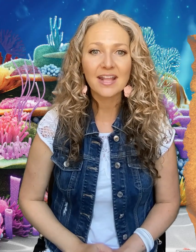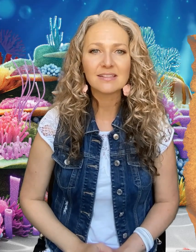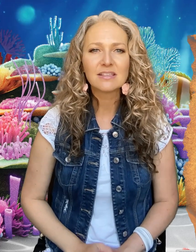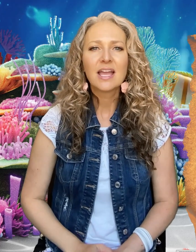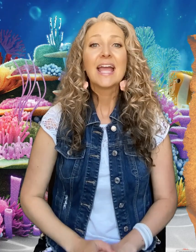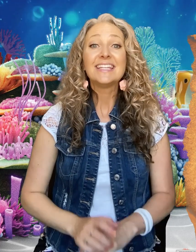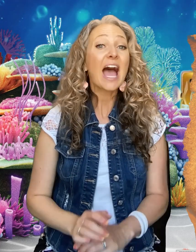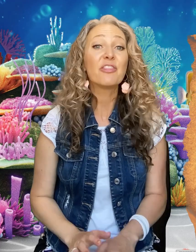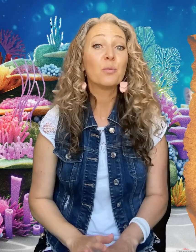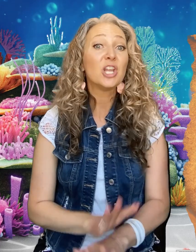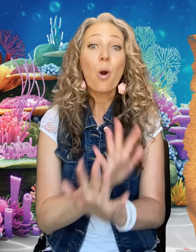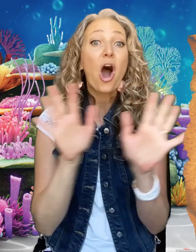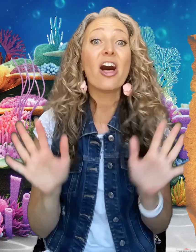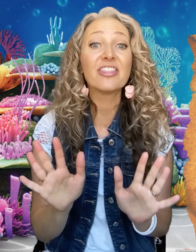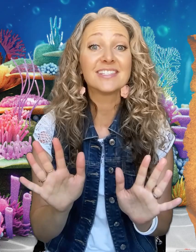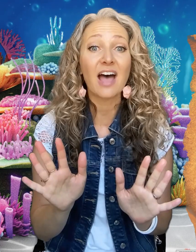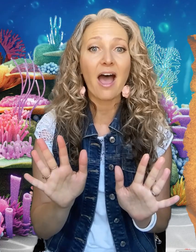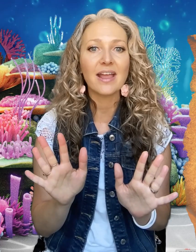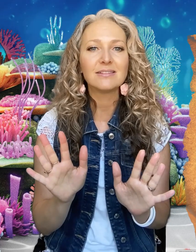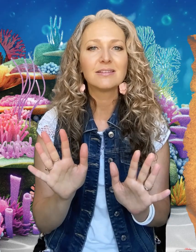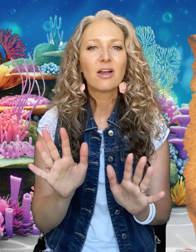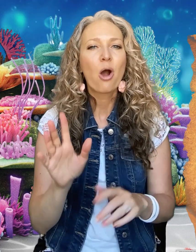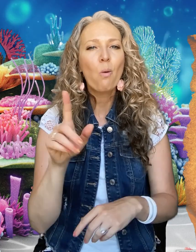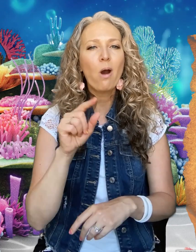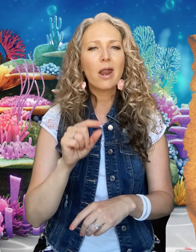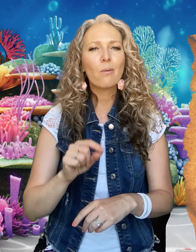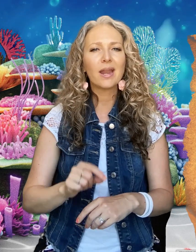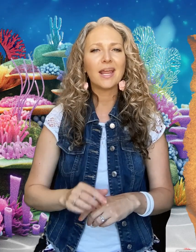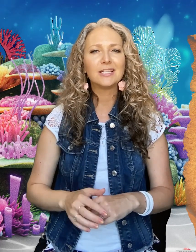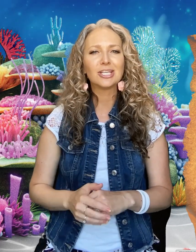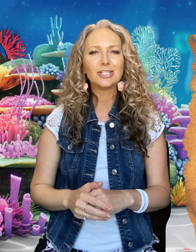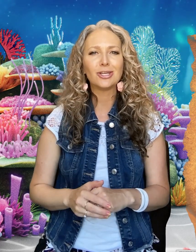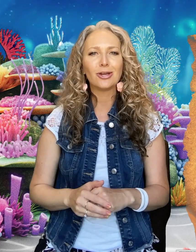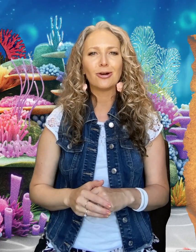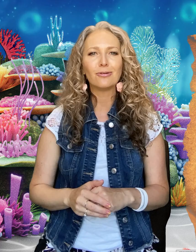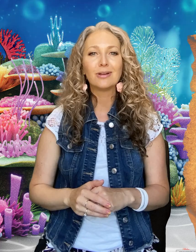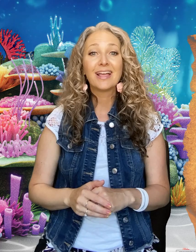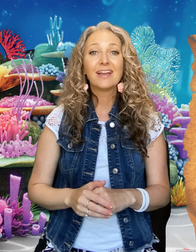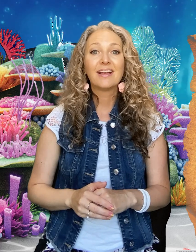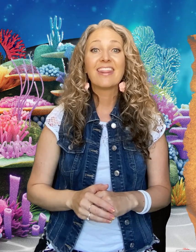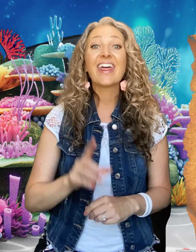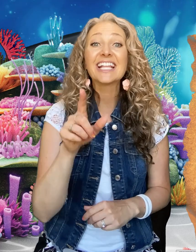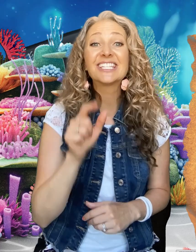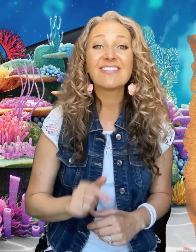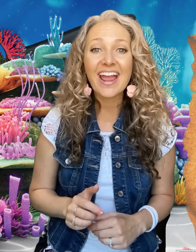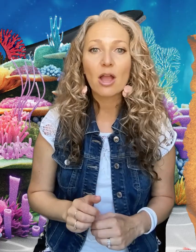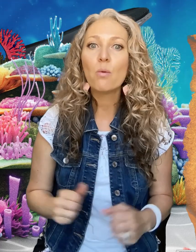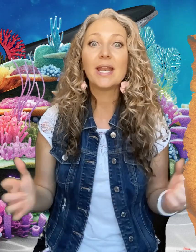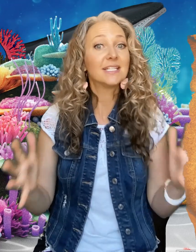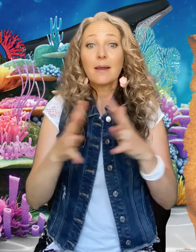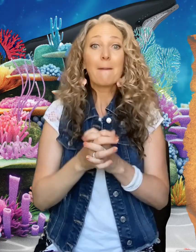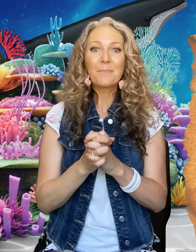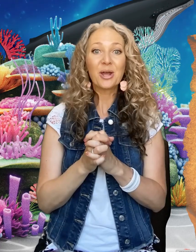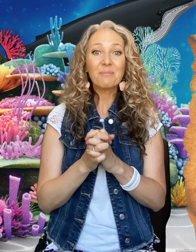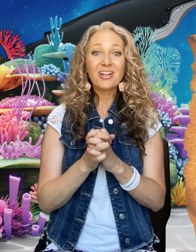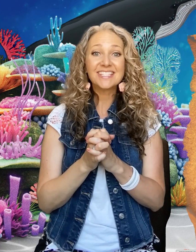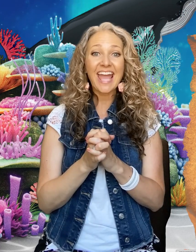signs. Now that we know all the signs, what do we need to do? That's right, we need to put them all